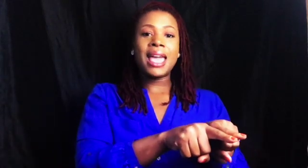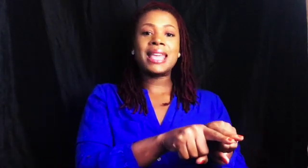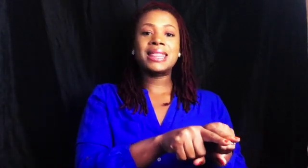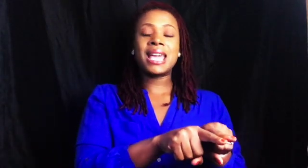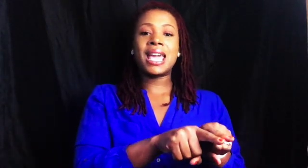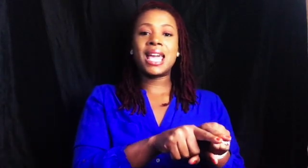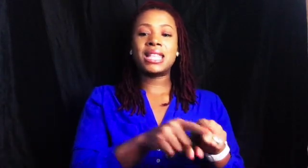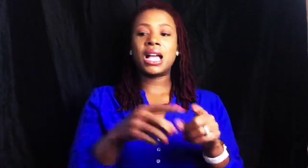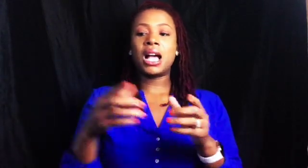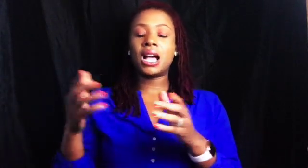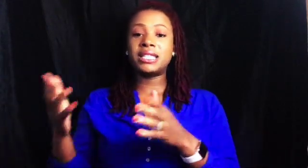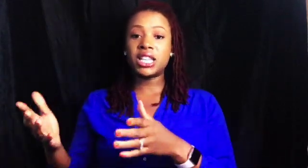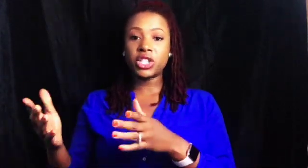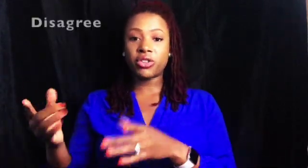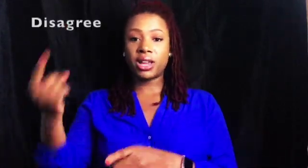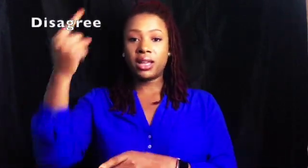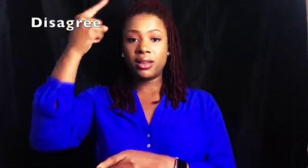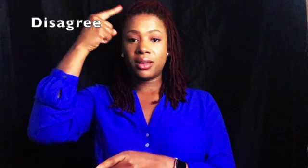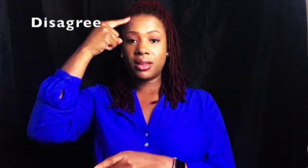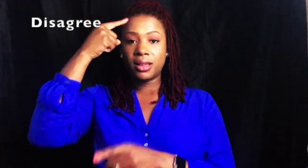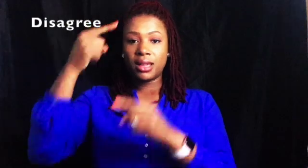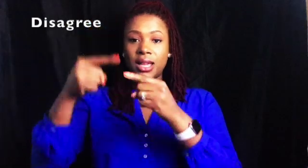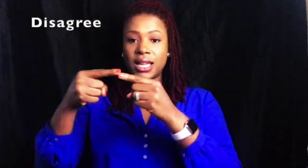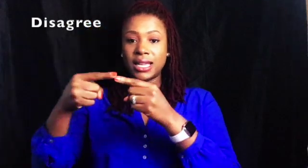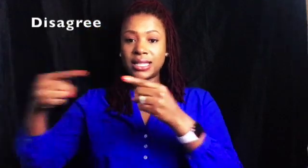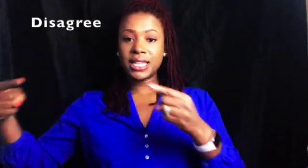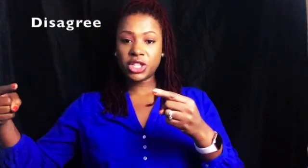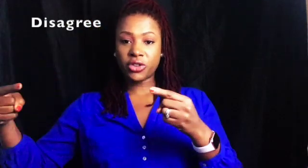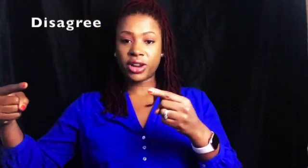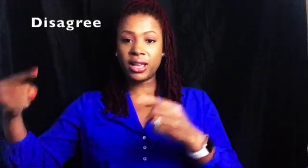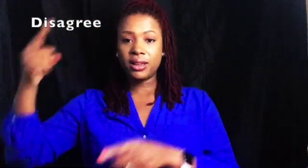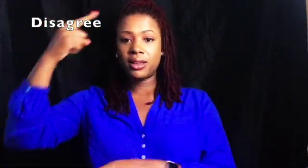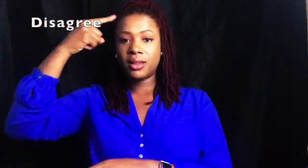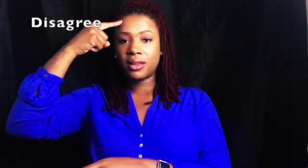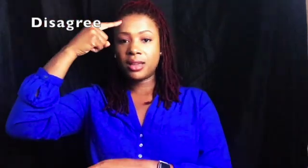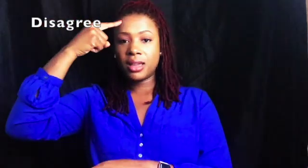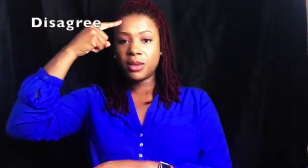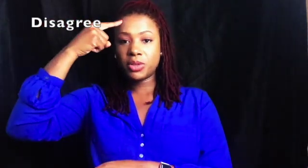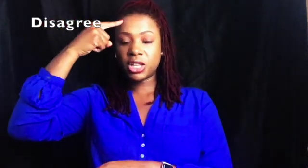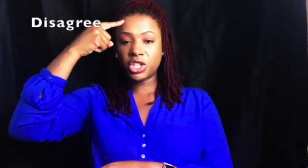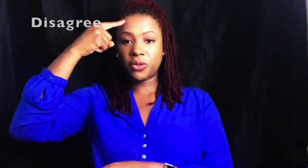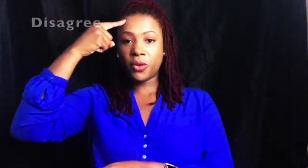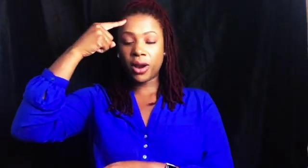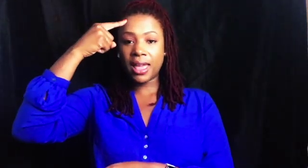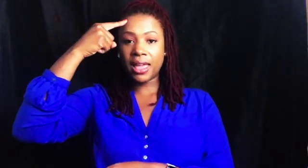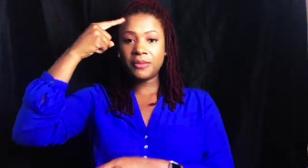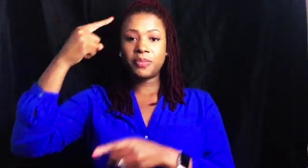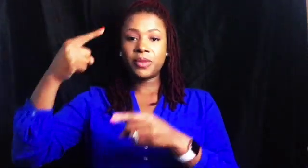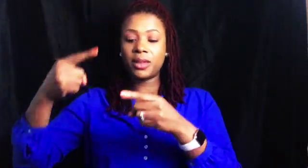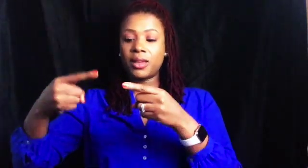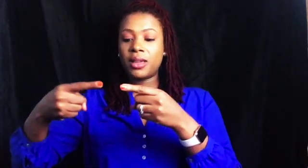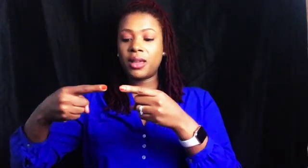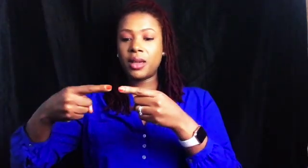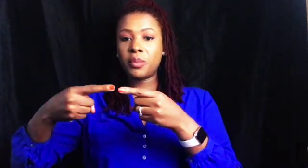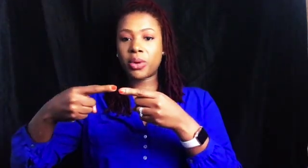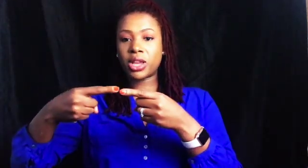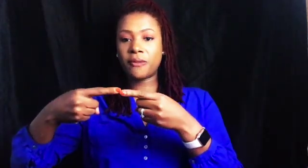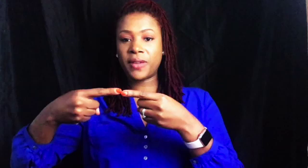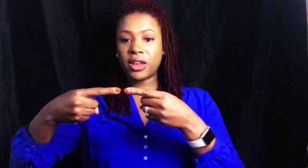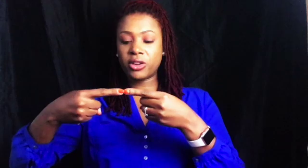And then disagree. Disagree. Touch your forehead. Bring your fingers, your